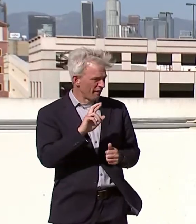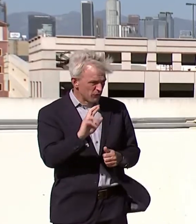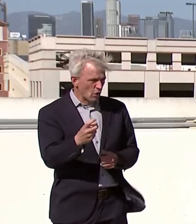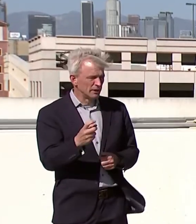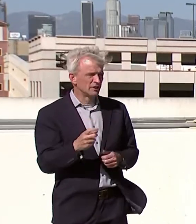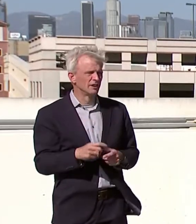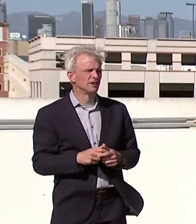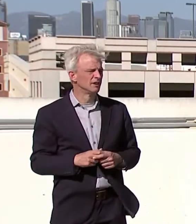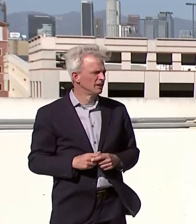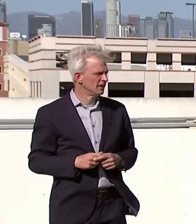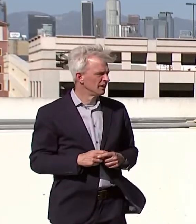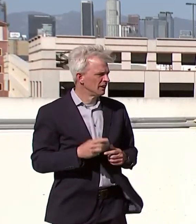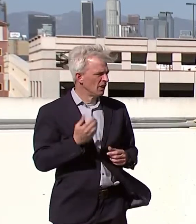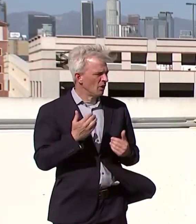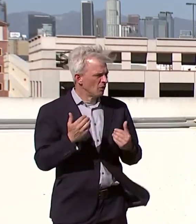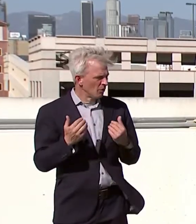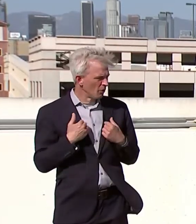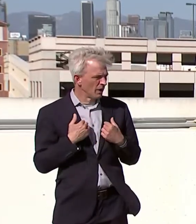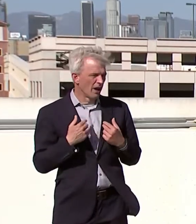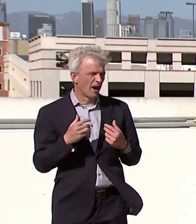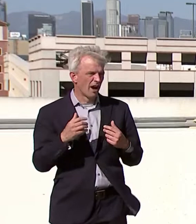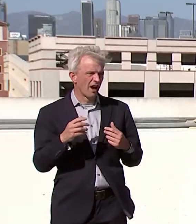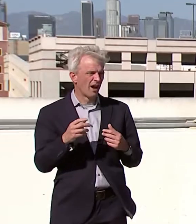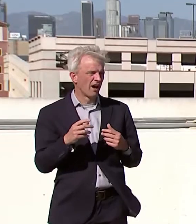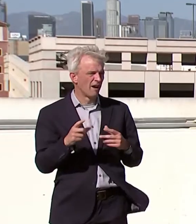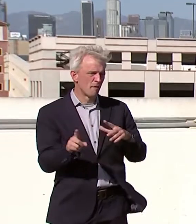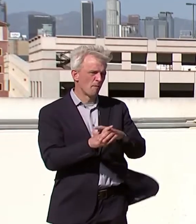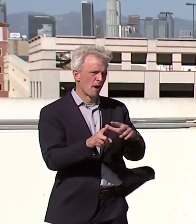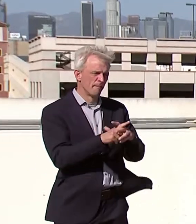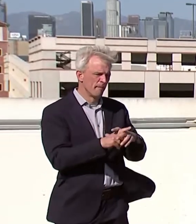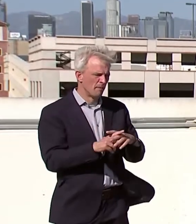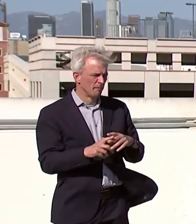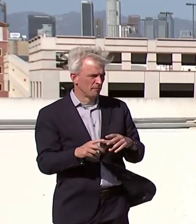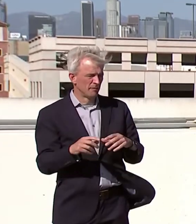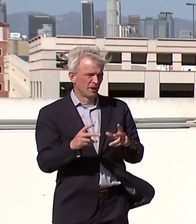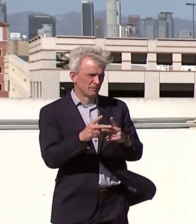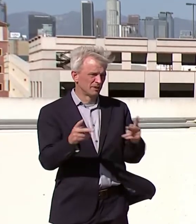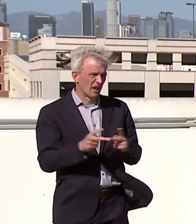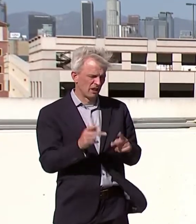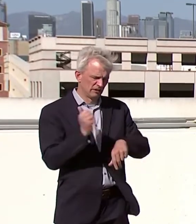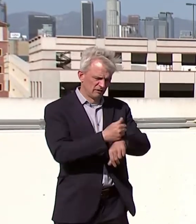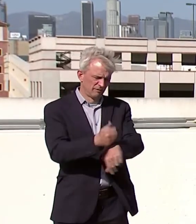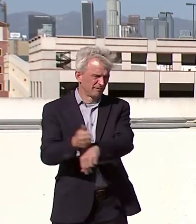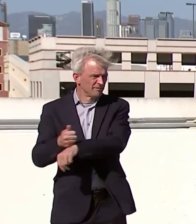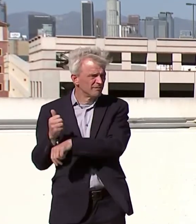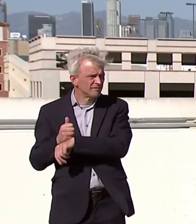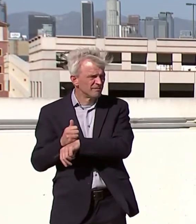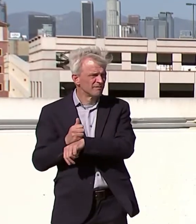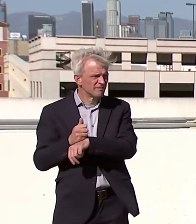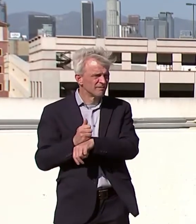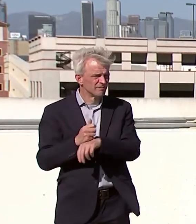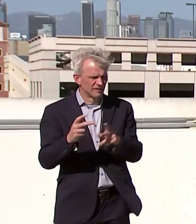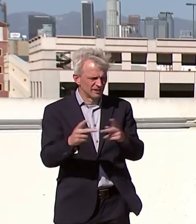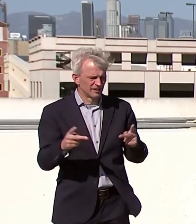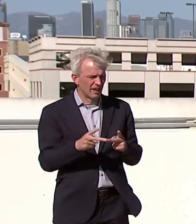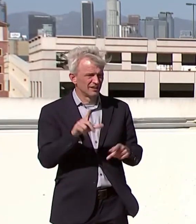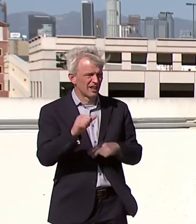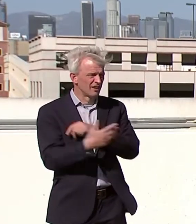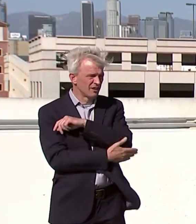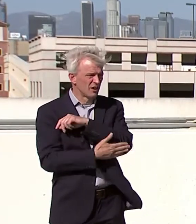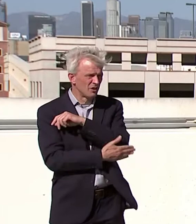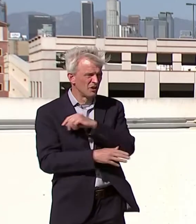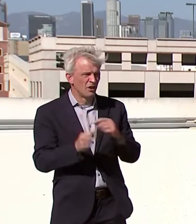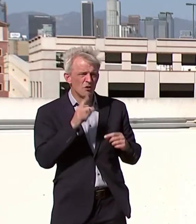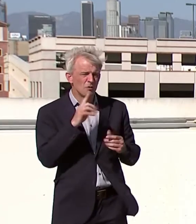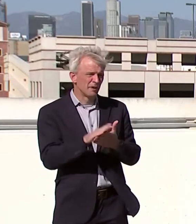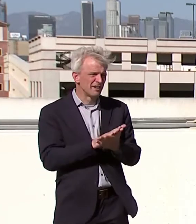have FEMA standing up sites in LA County, because these are all additional doses for county residents. But it would be nice if